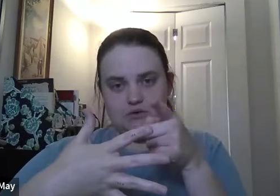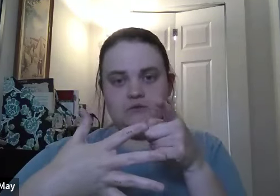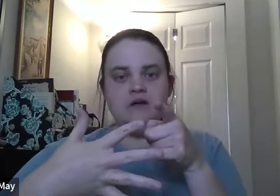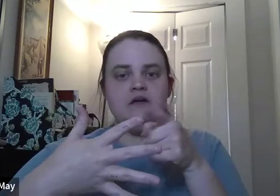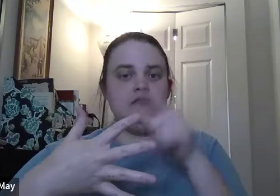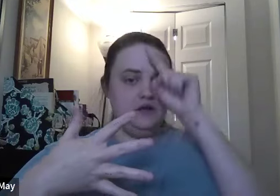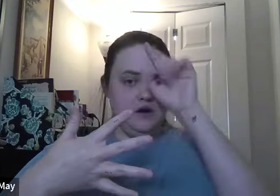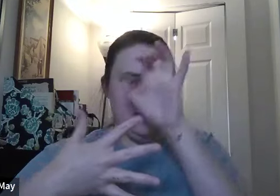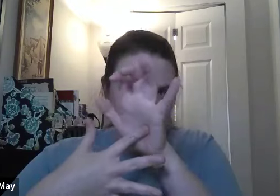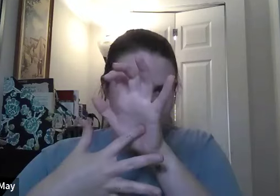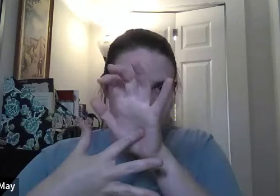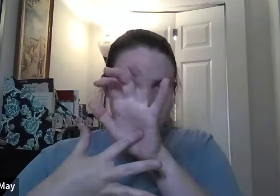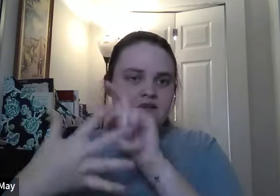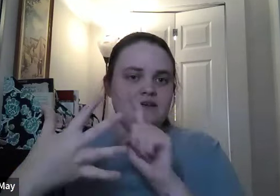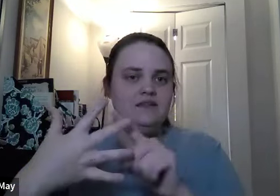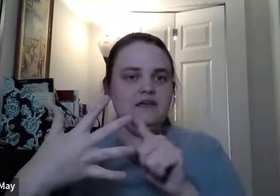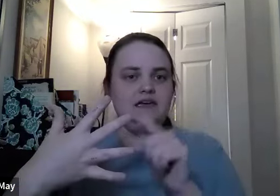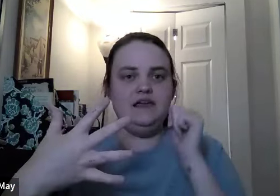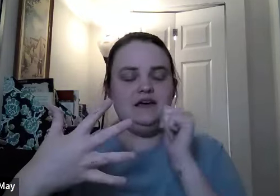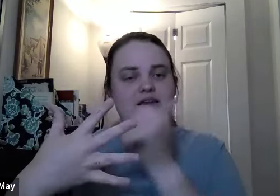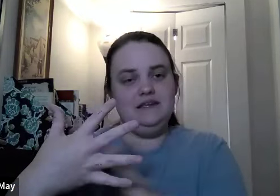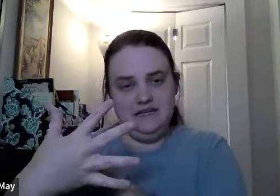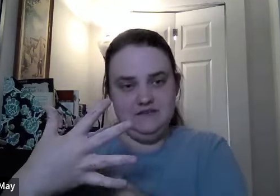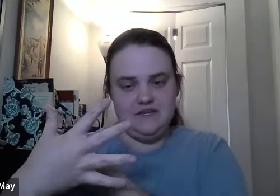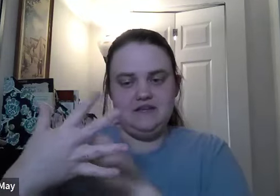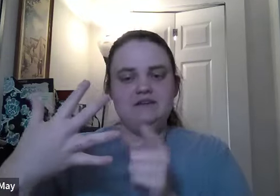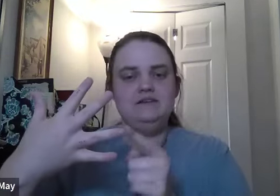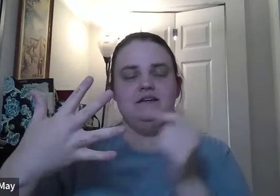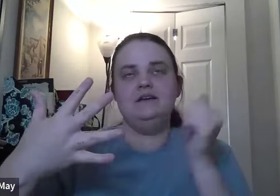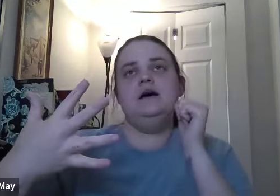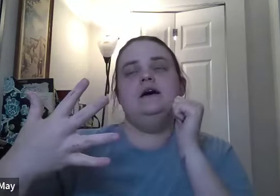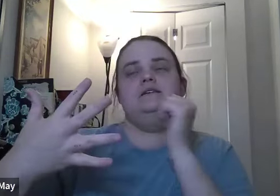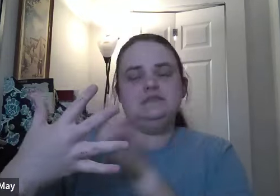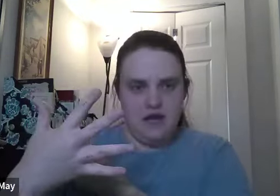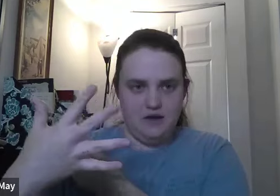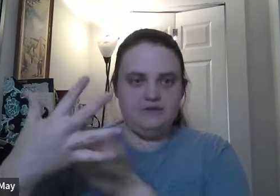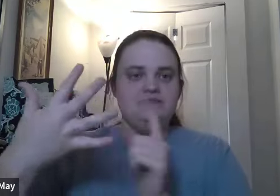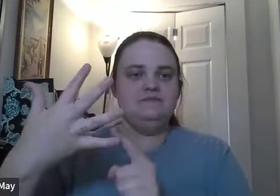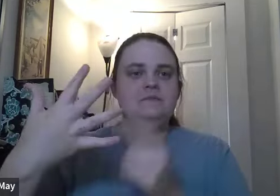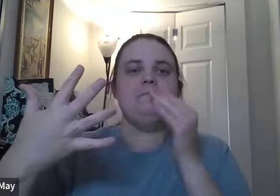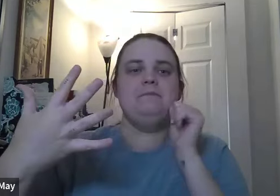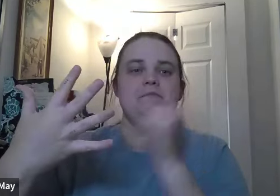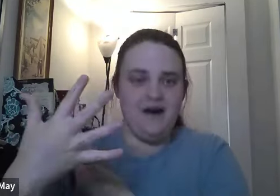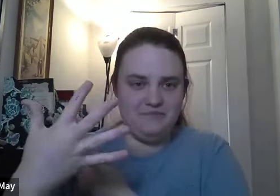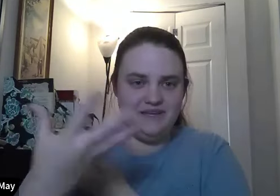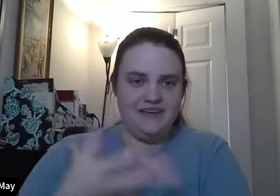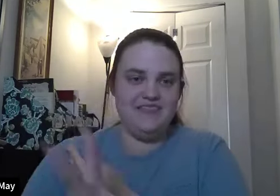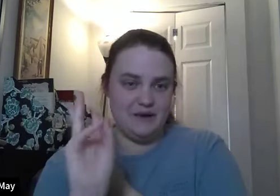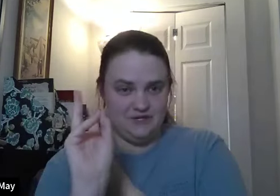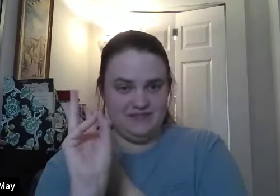you, then your husband, then Evie, Scout, Poppy, and then I would do the